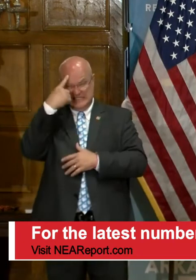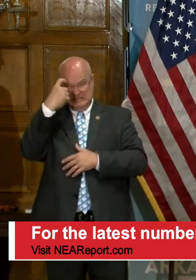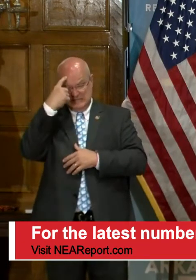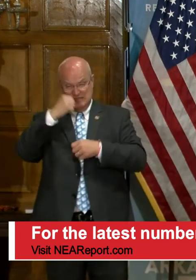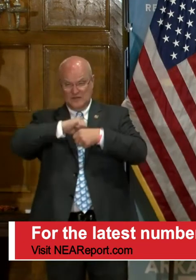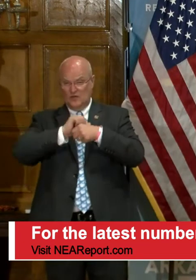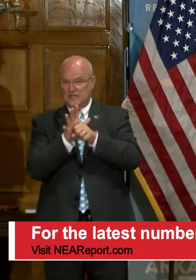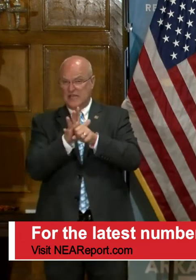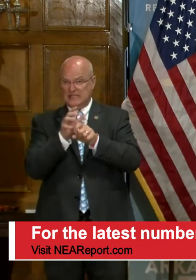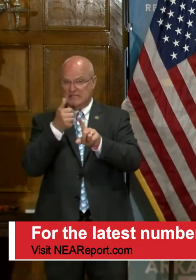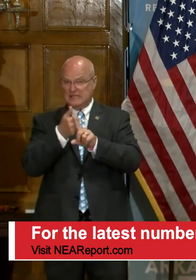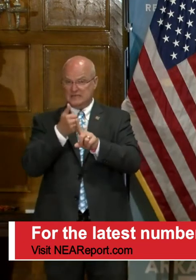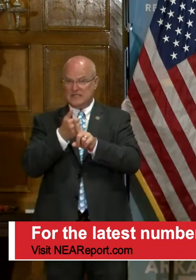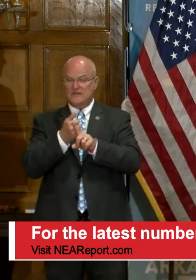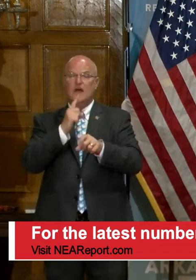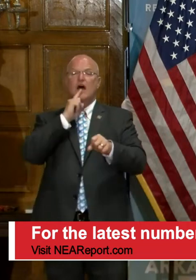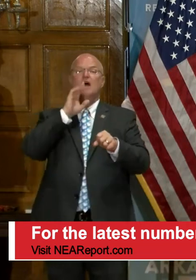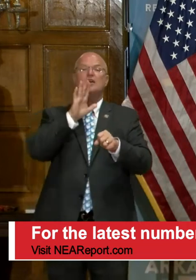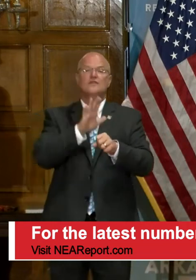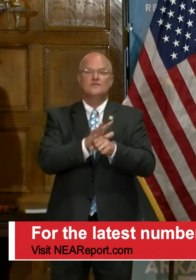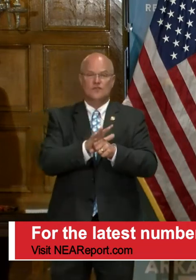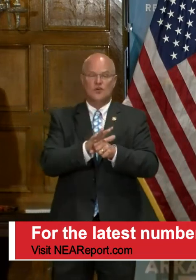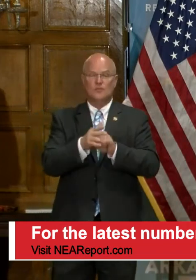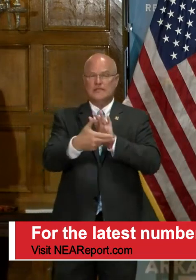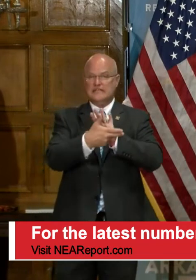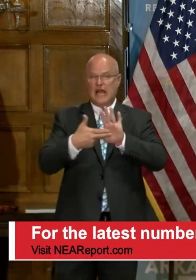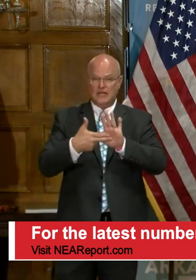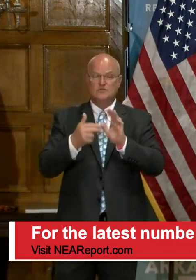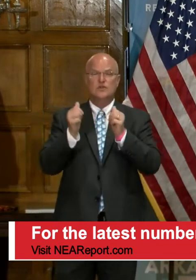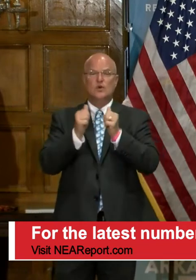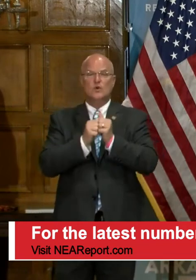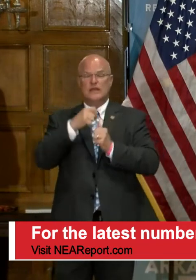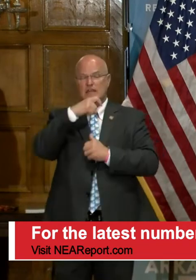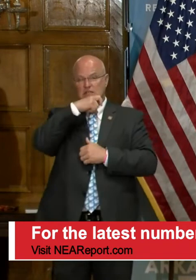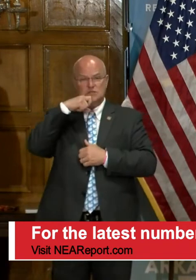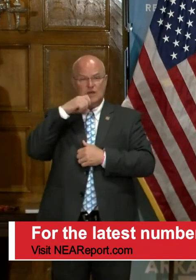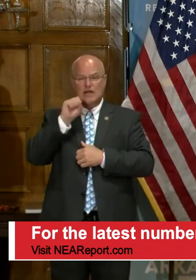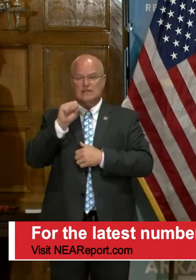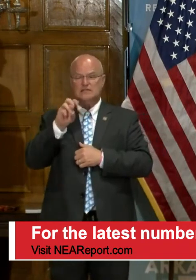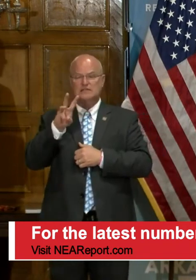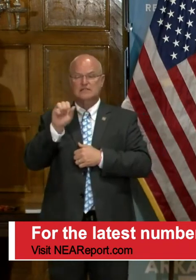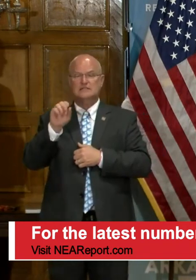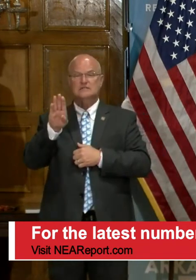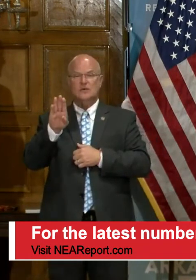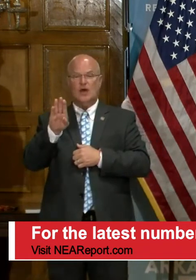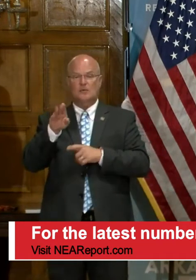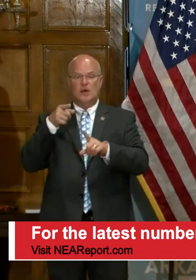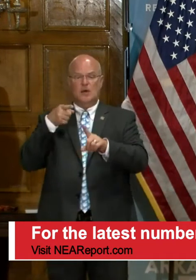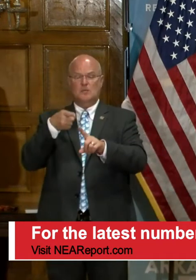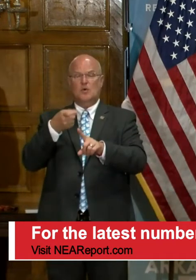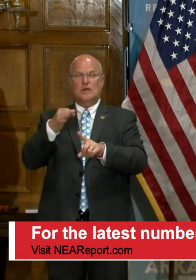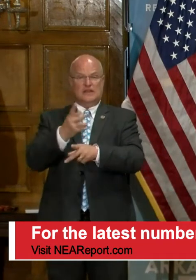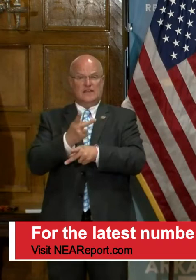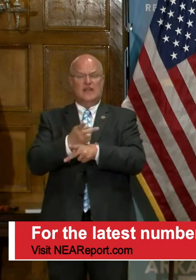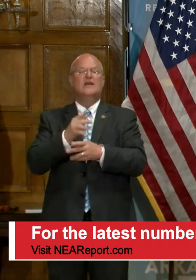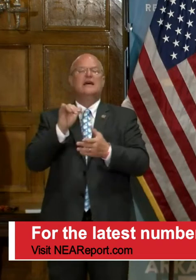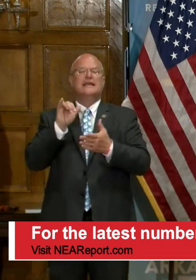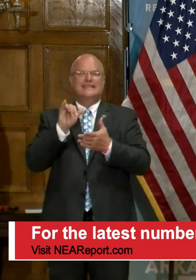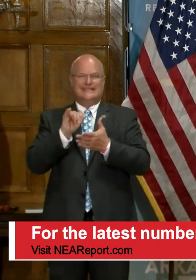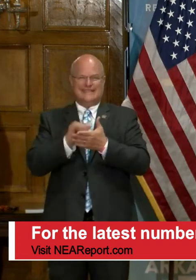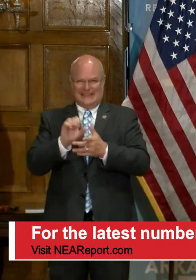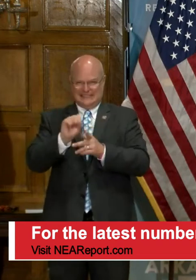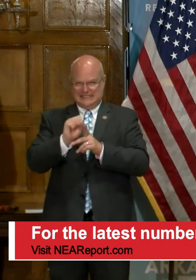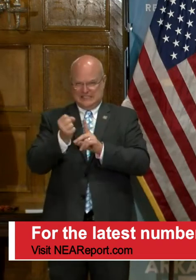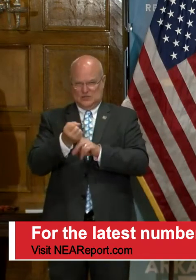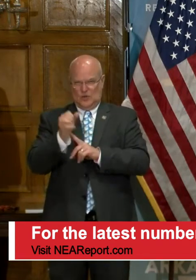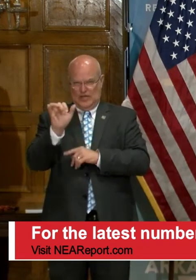of COVID-19 to confirm the diagnosis with a dry swab at the point of care, those are the